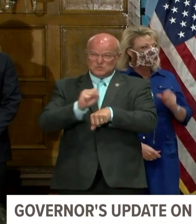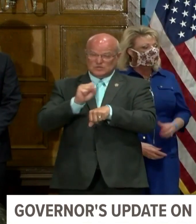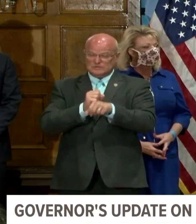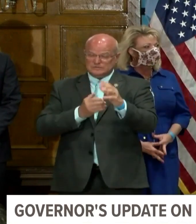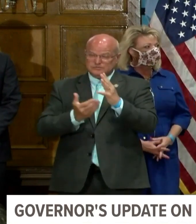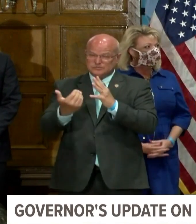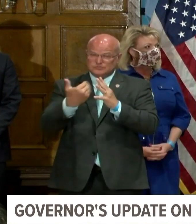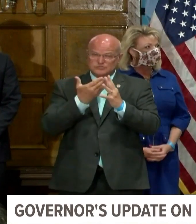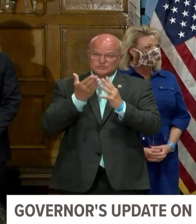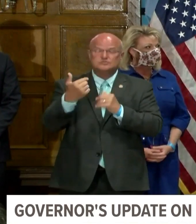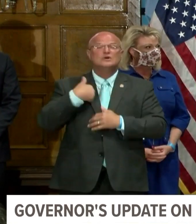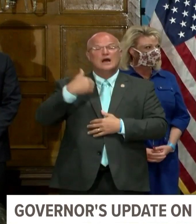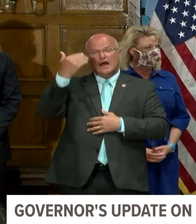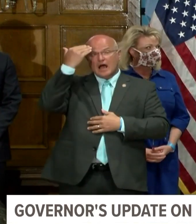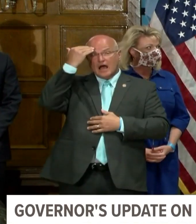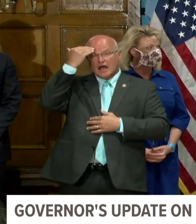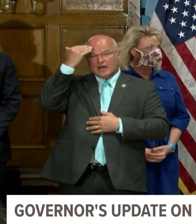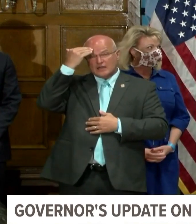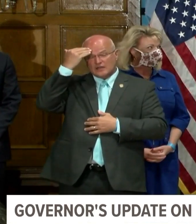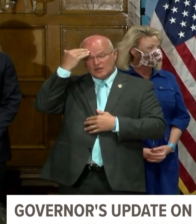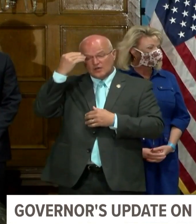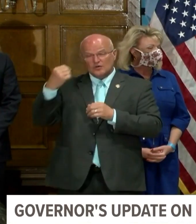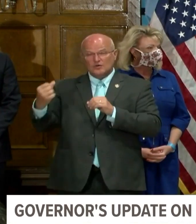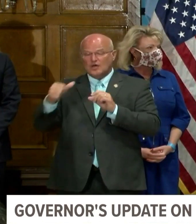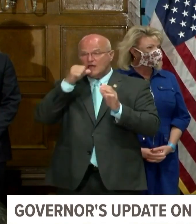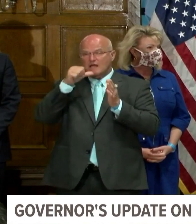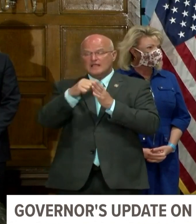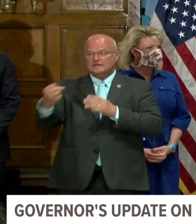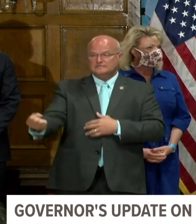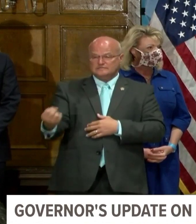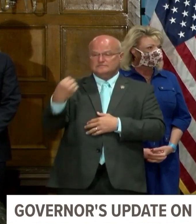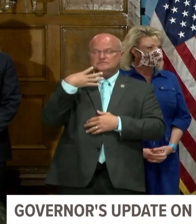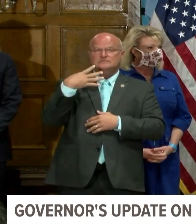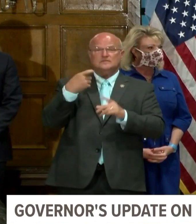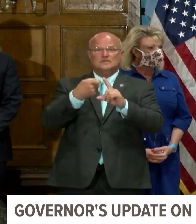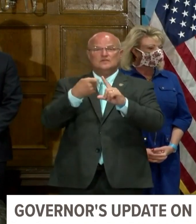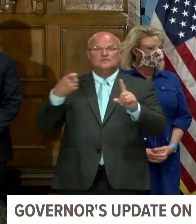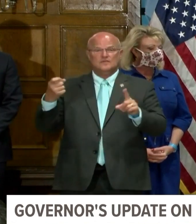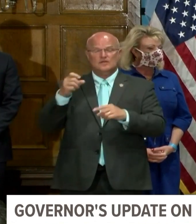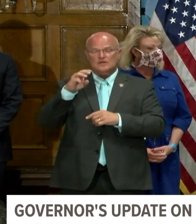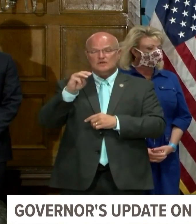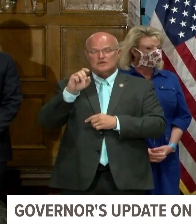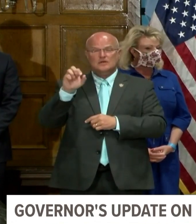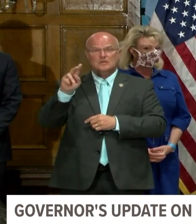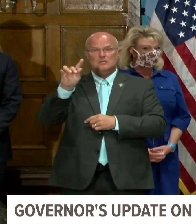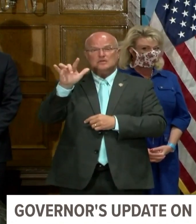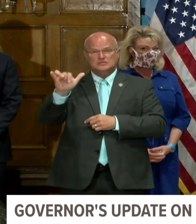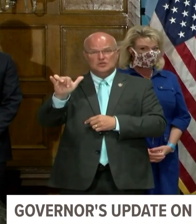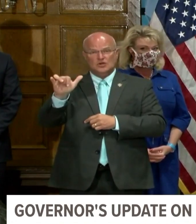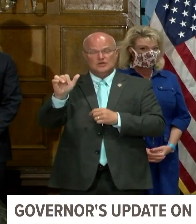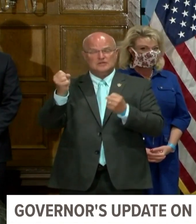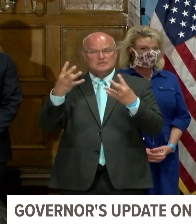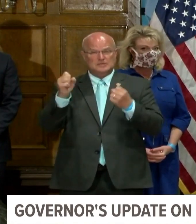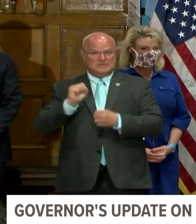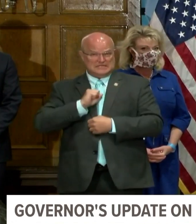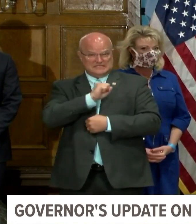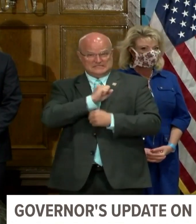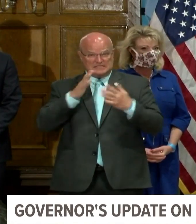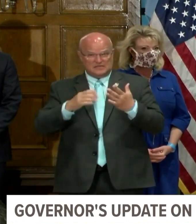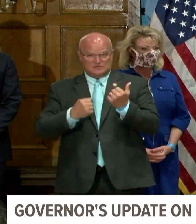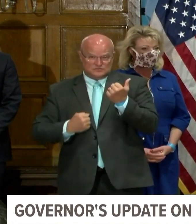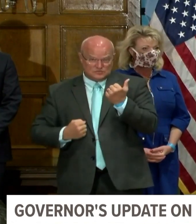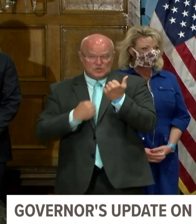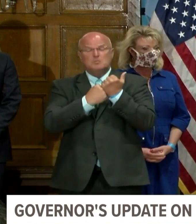issue. I know that I received a letter from a majority of the senators expressing